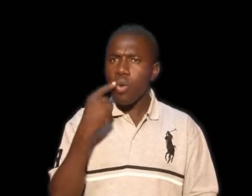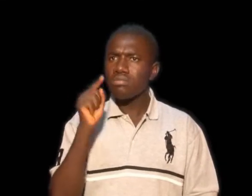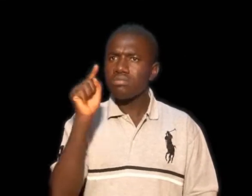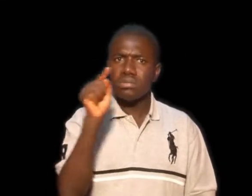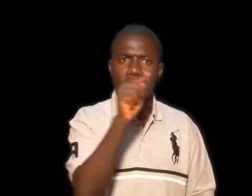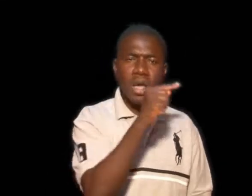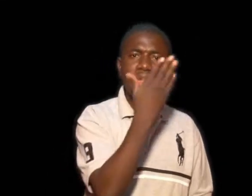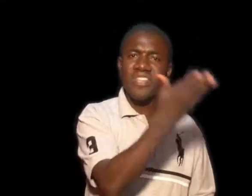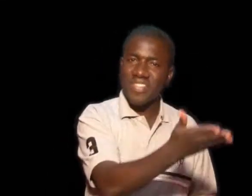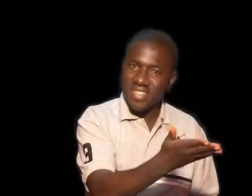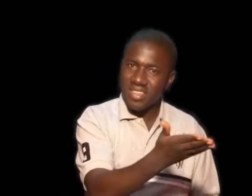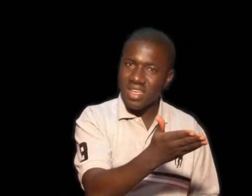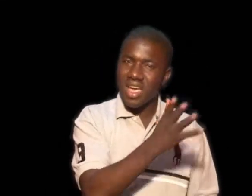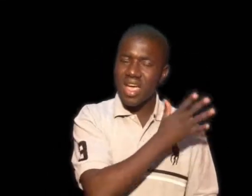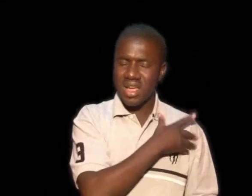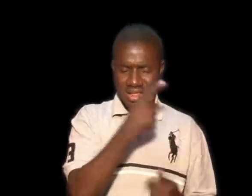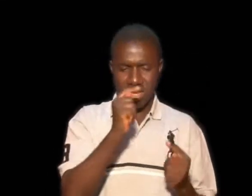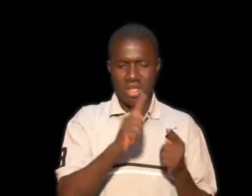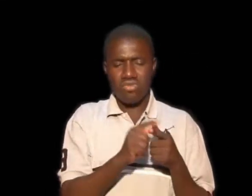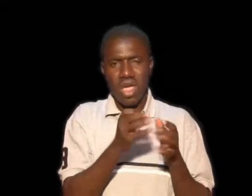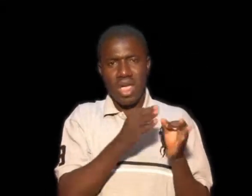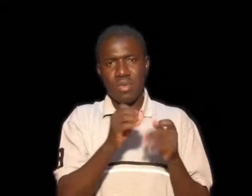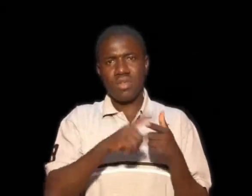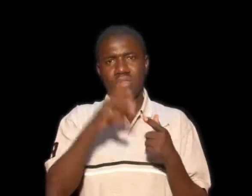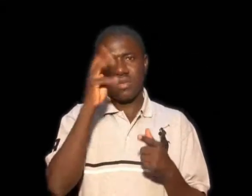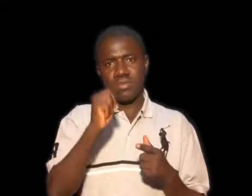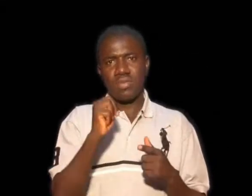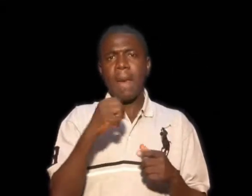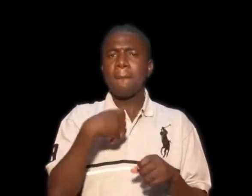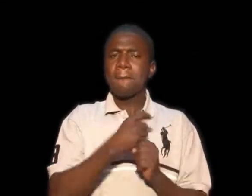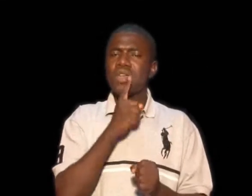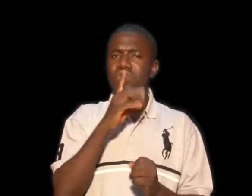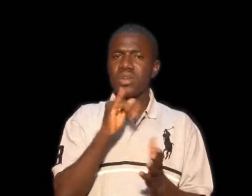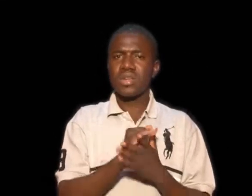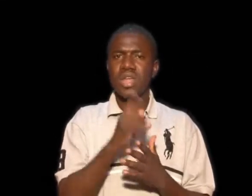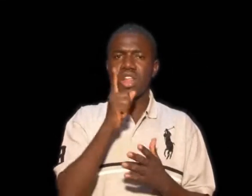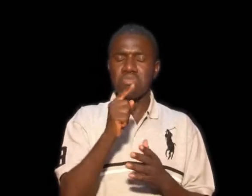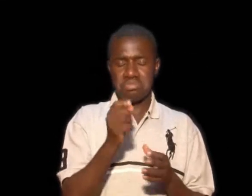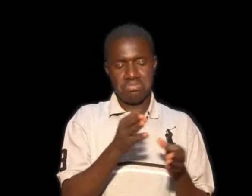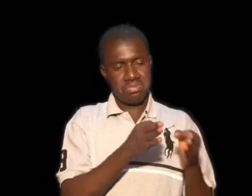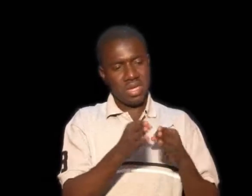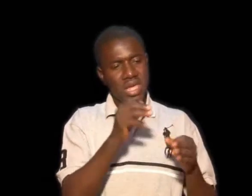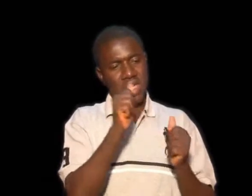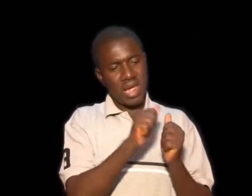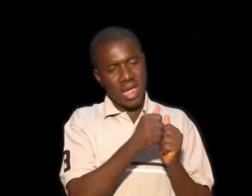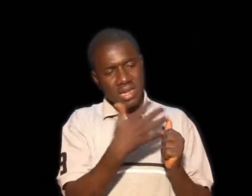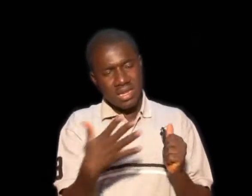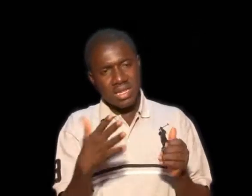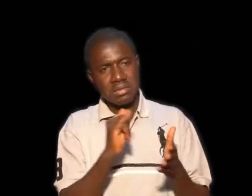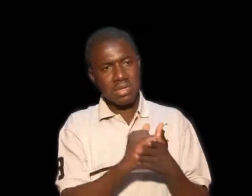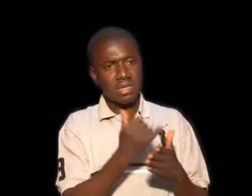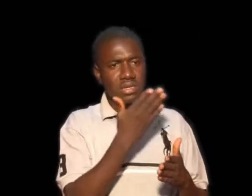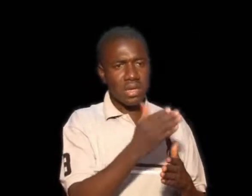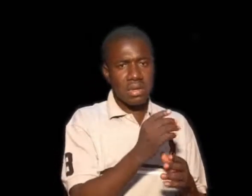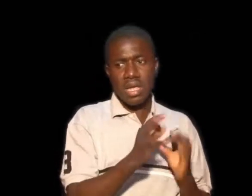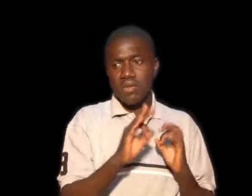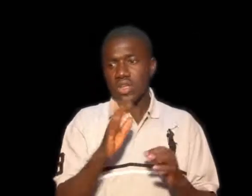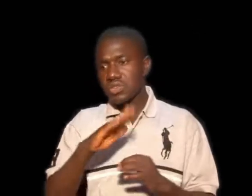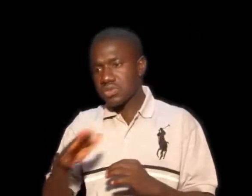there and offer to describe the environment. Make sure that you describe any obstacles or hazards and whether there are any